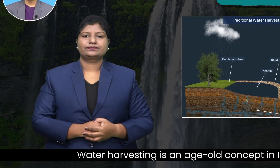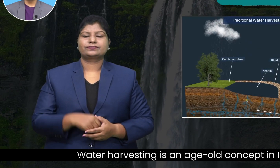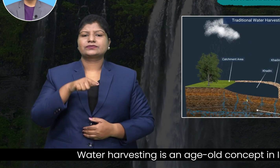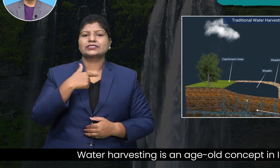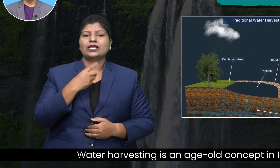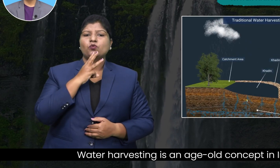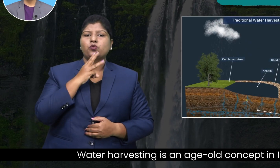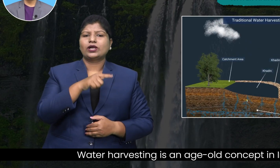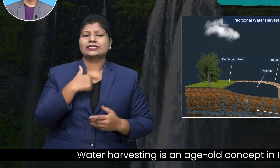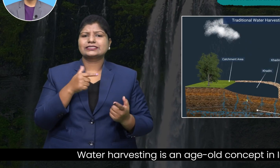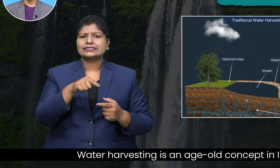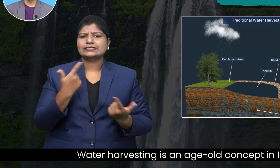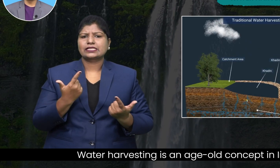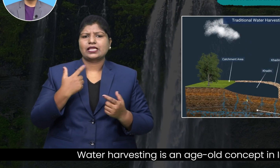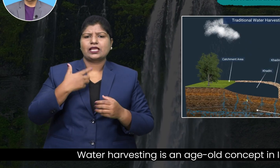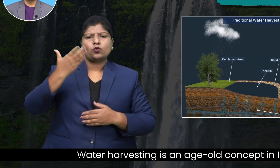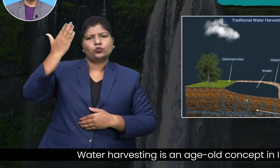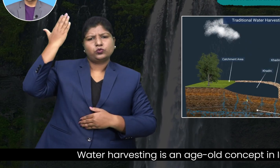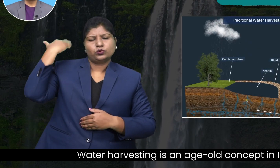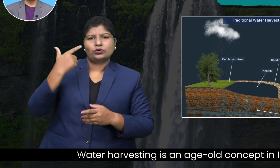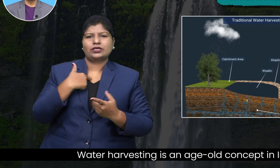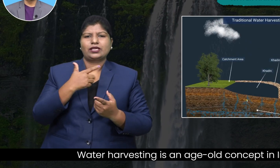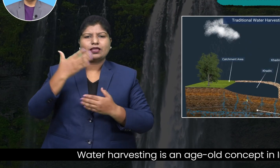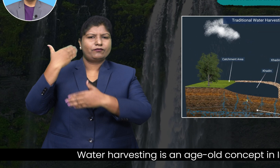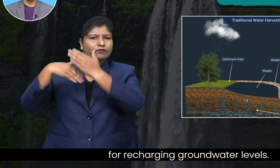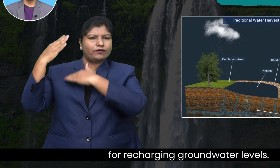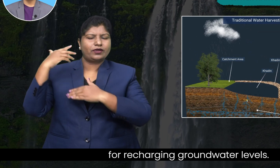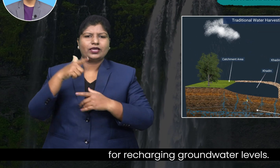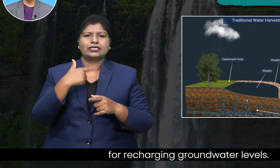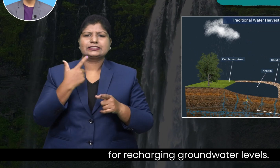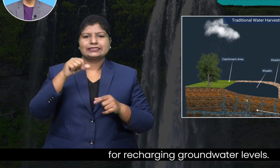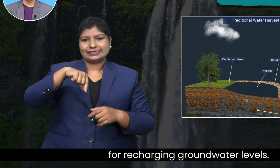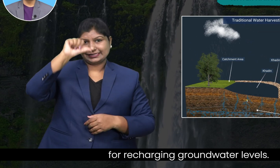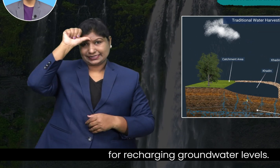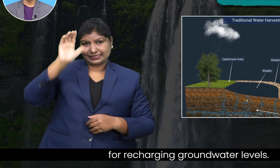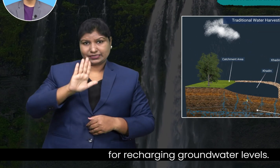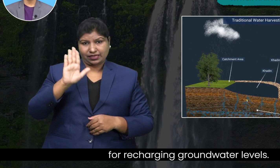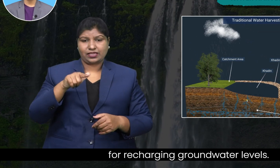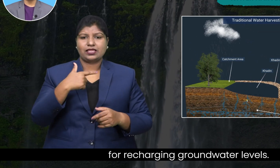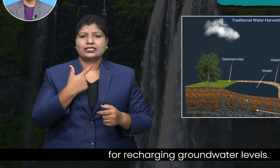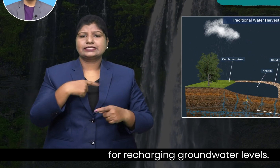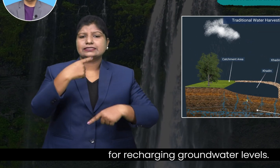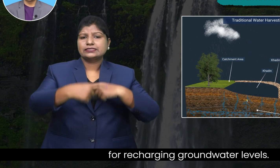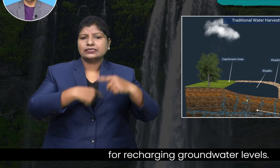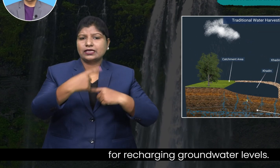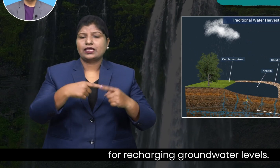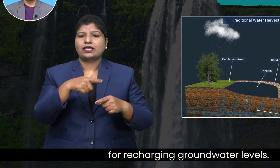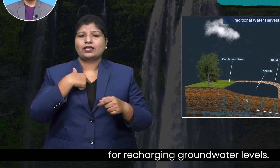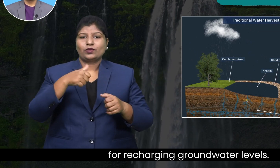Water harvesting is an age-old concept in India for recharging groundwater